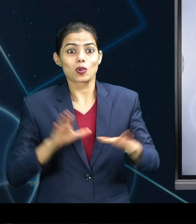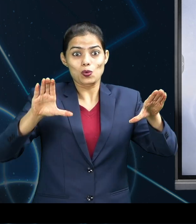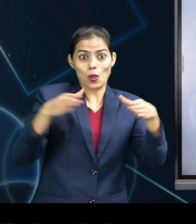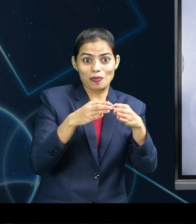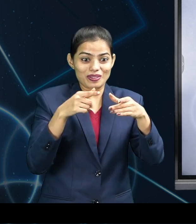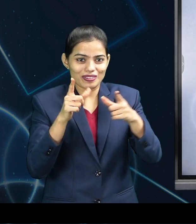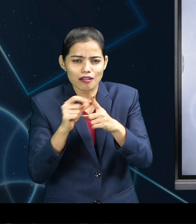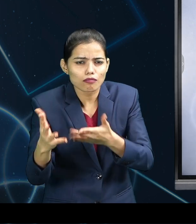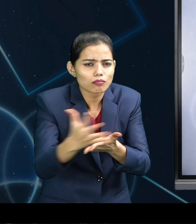group data,